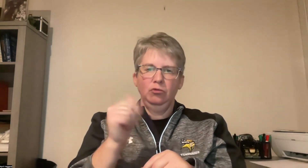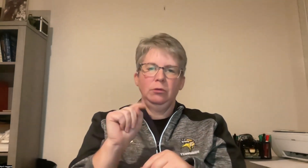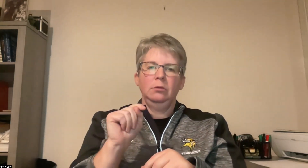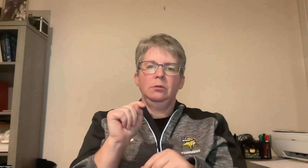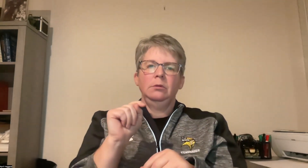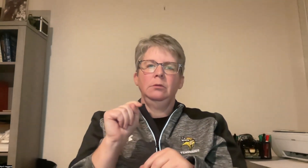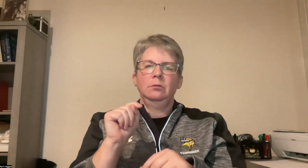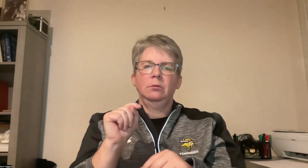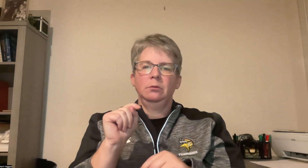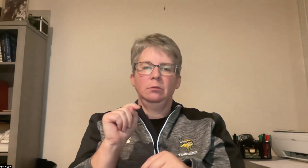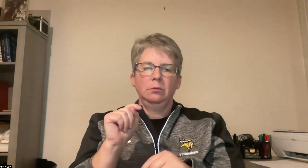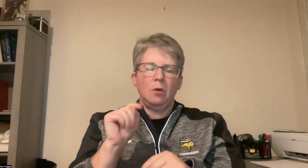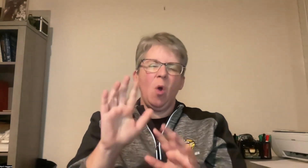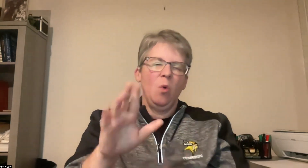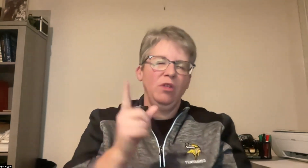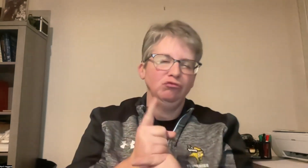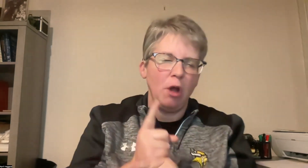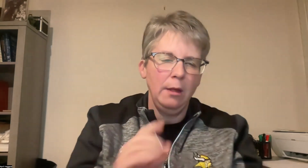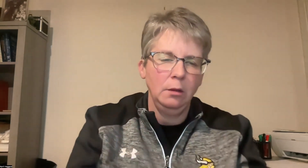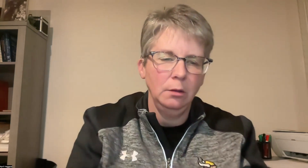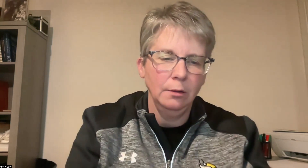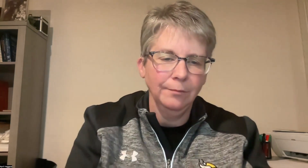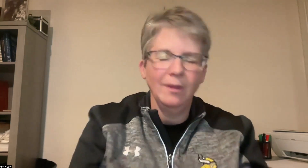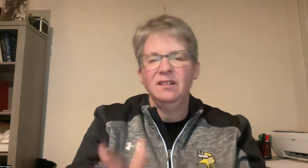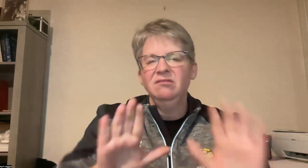When everyone's on, it causes We'll put that to the vote issues. for January.